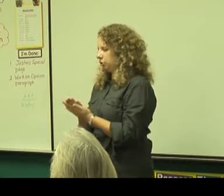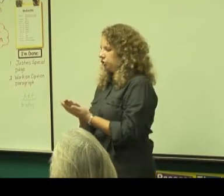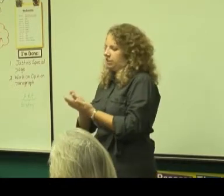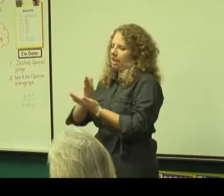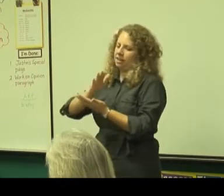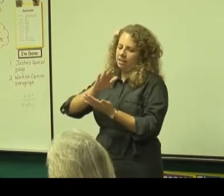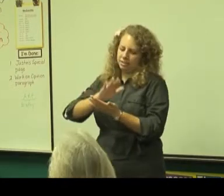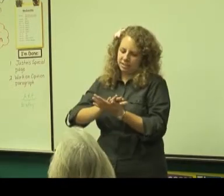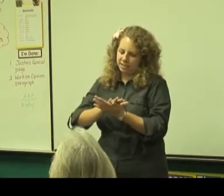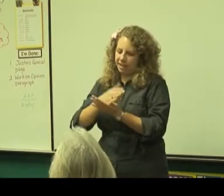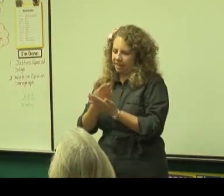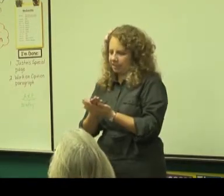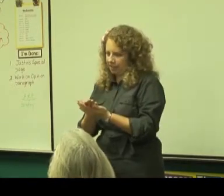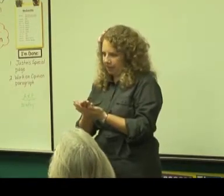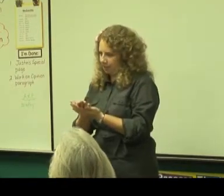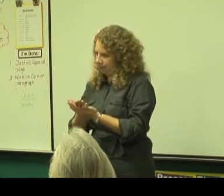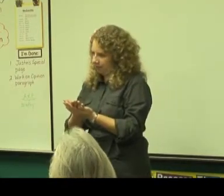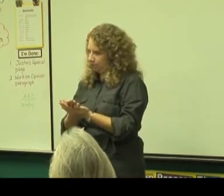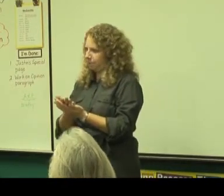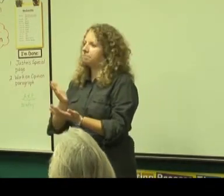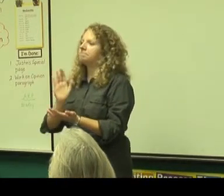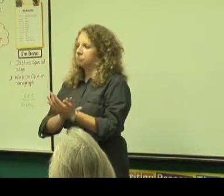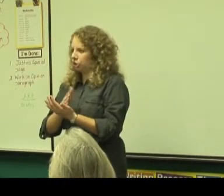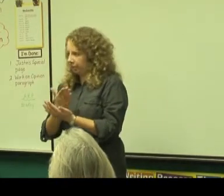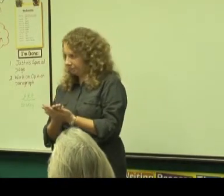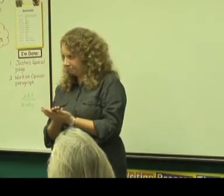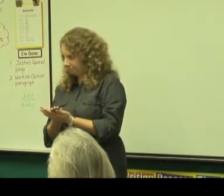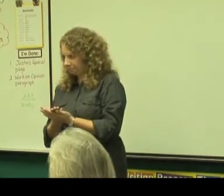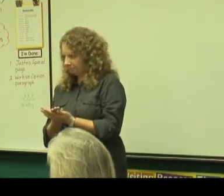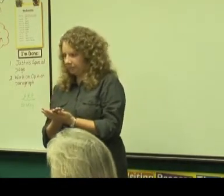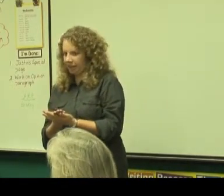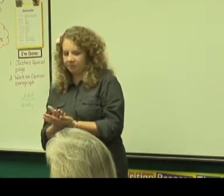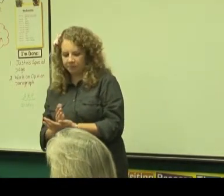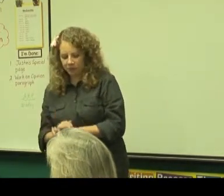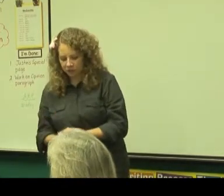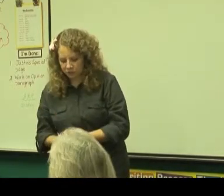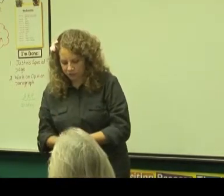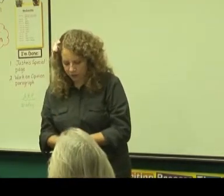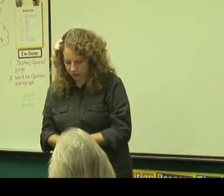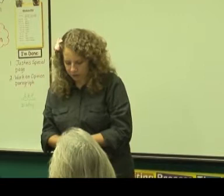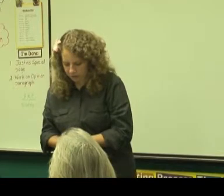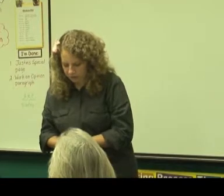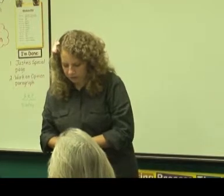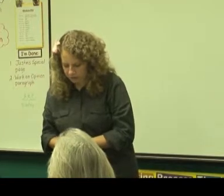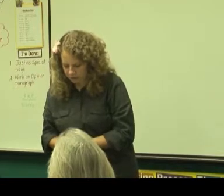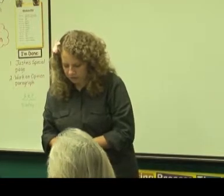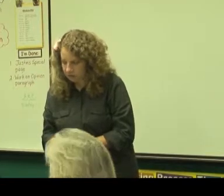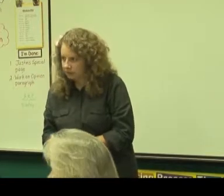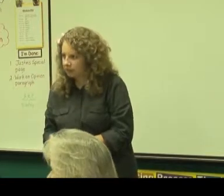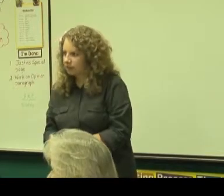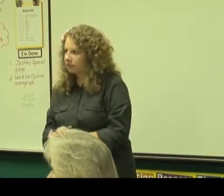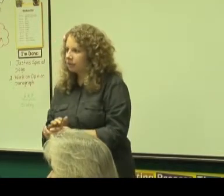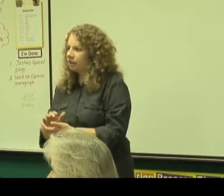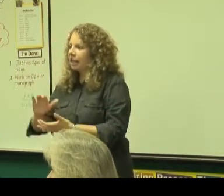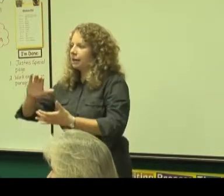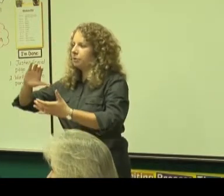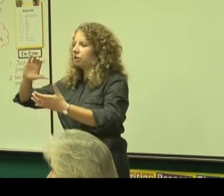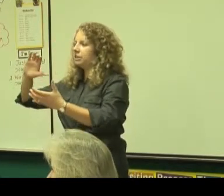it's just like this side, that side, and then you stop. Cook. Okay. So I thought that was hamburgers. hamburger is